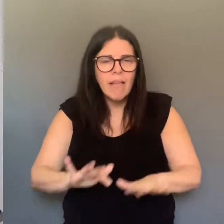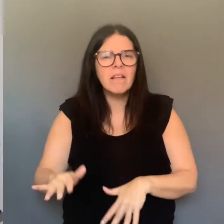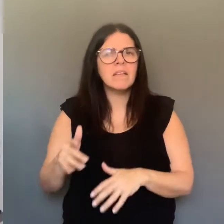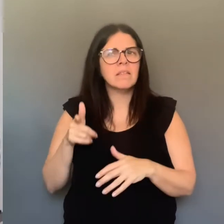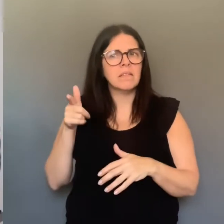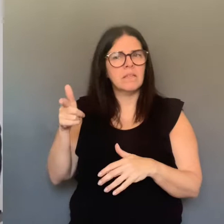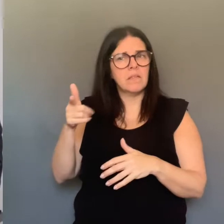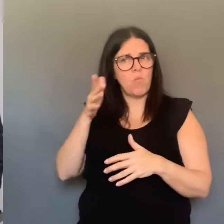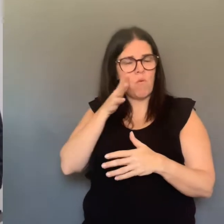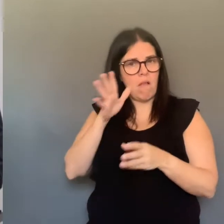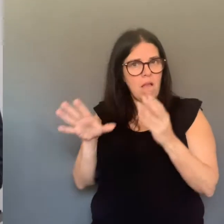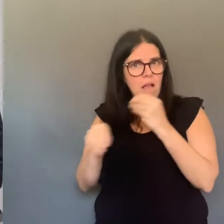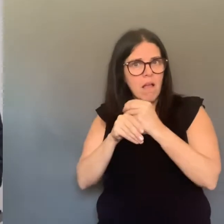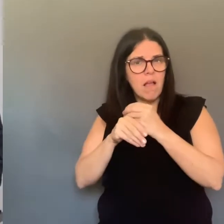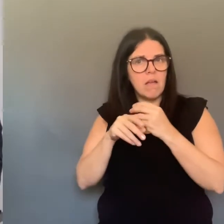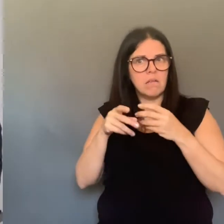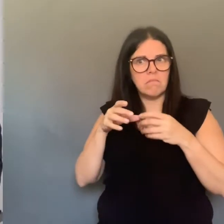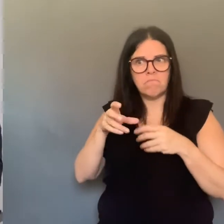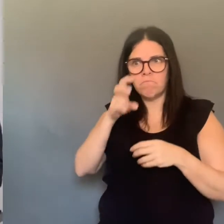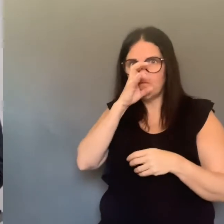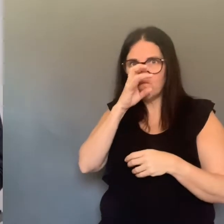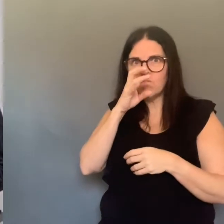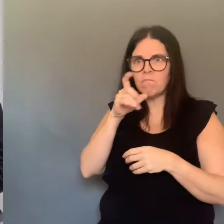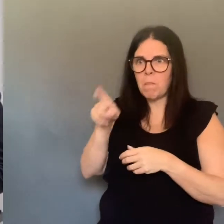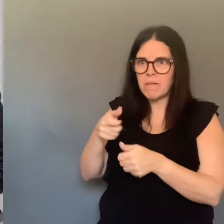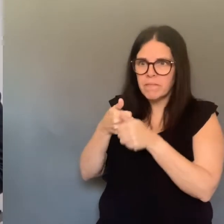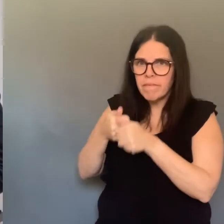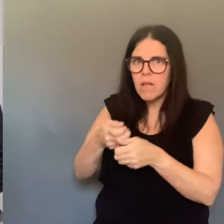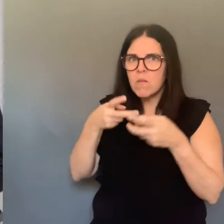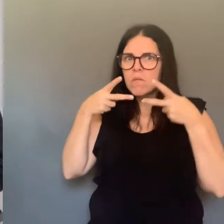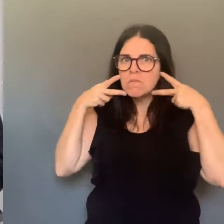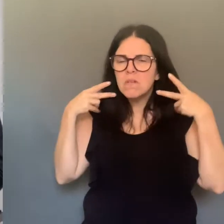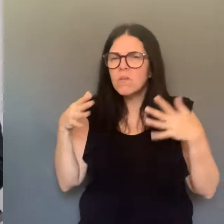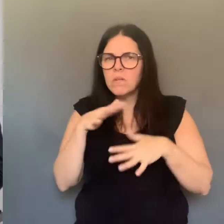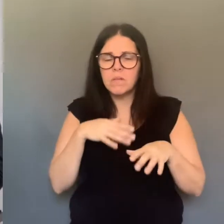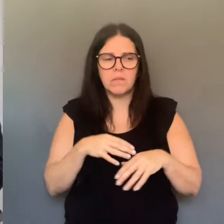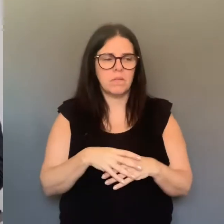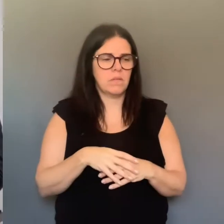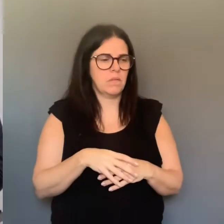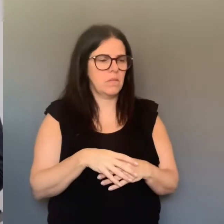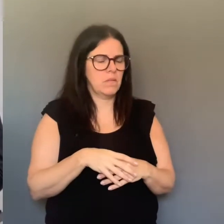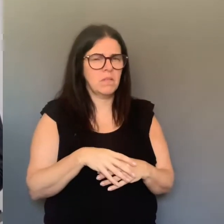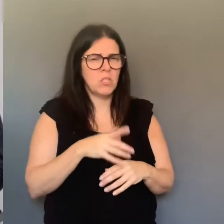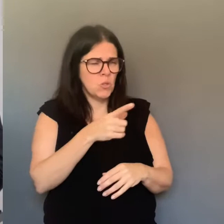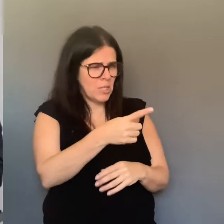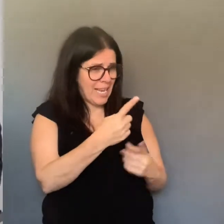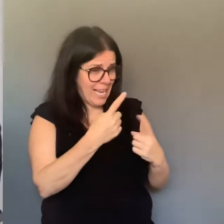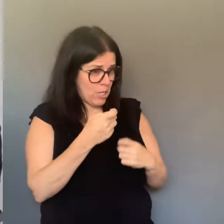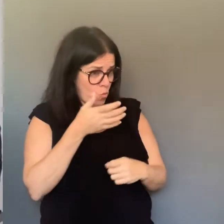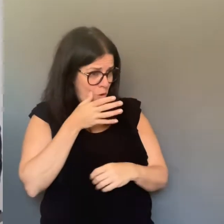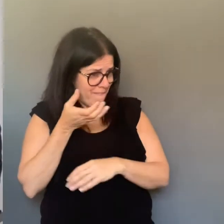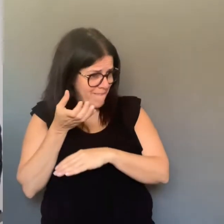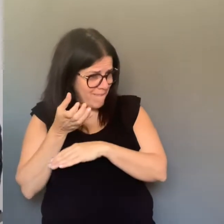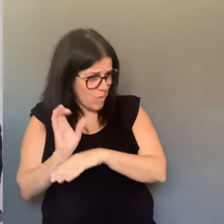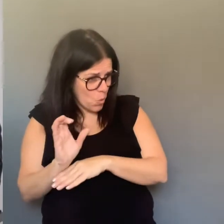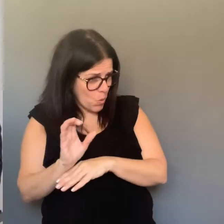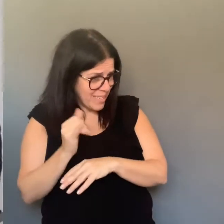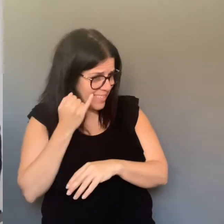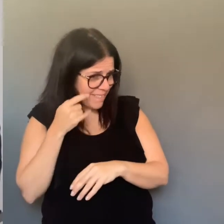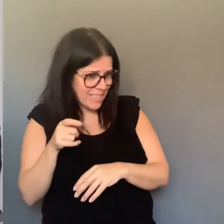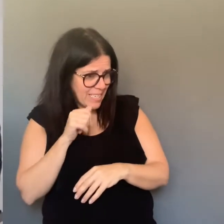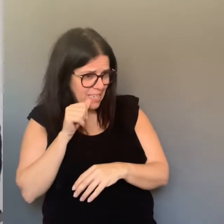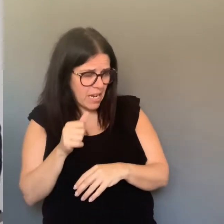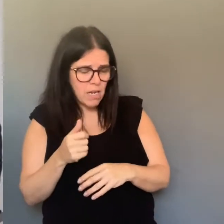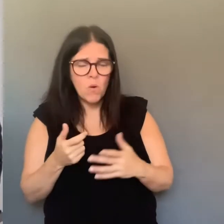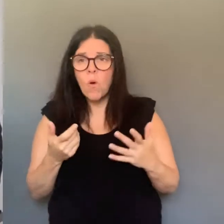right now? So your question is if they're not wearing and we will force them? I don't know if they are, but if they aren't, will you put measures